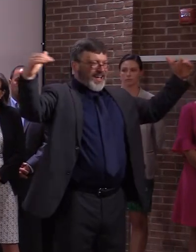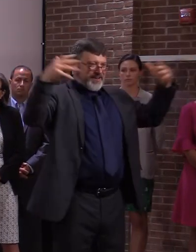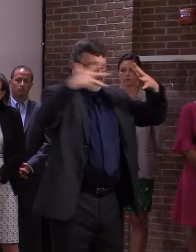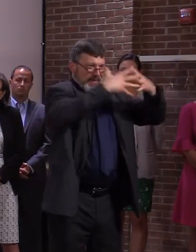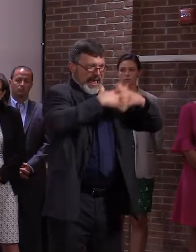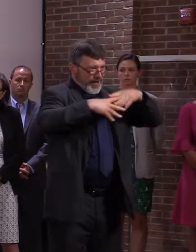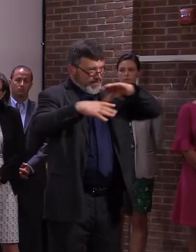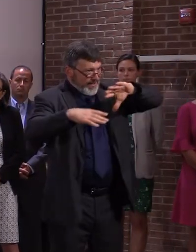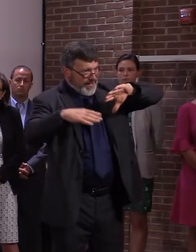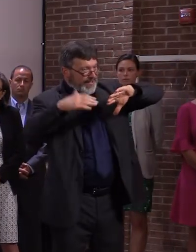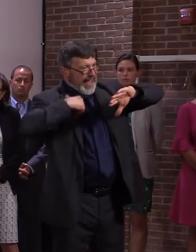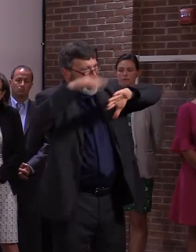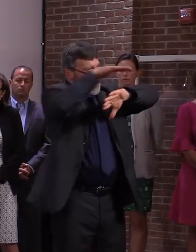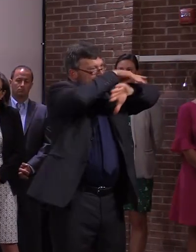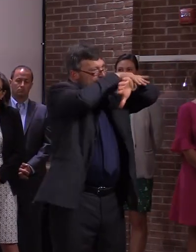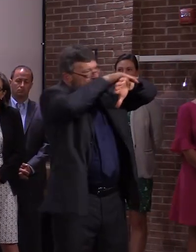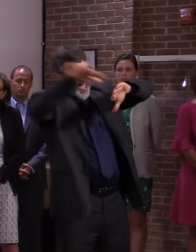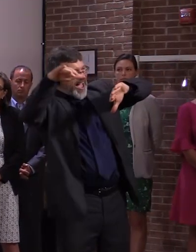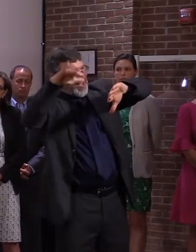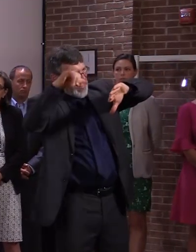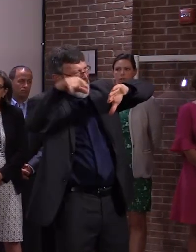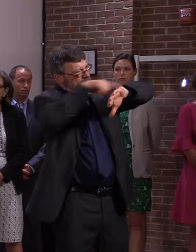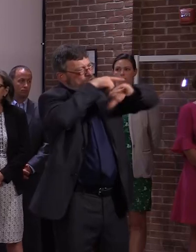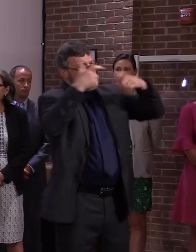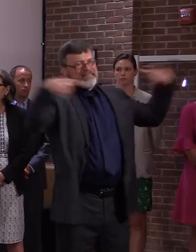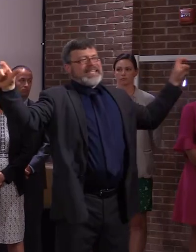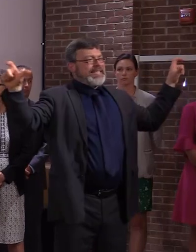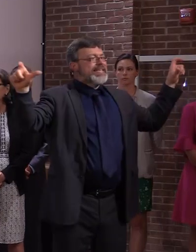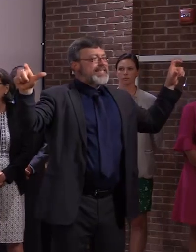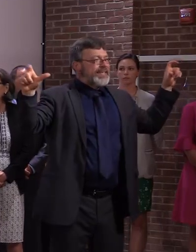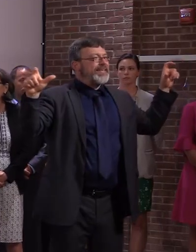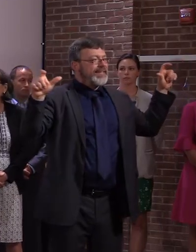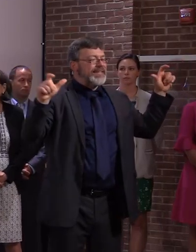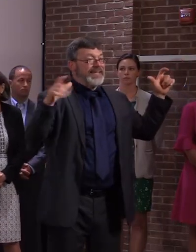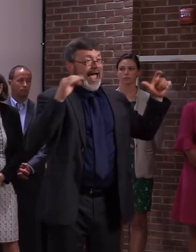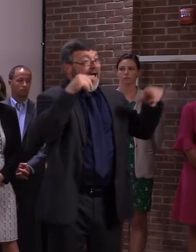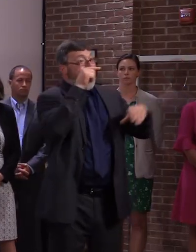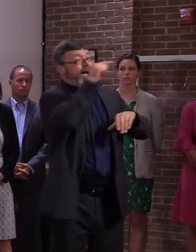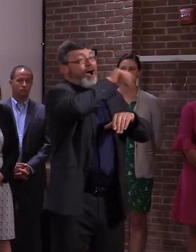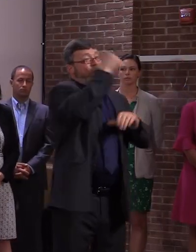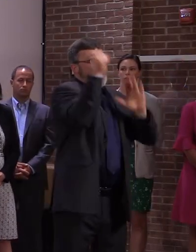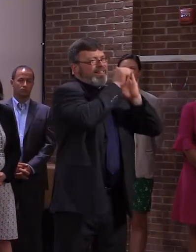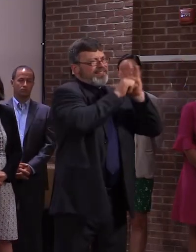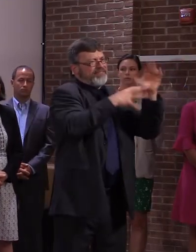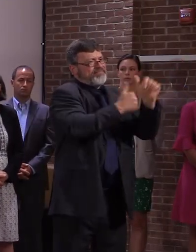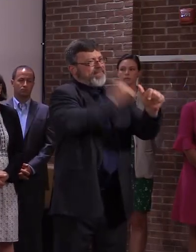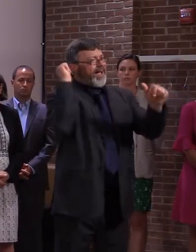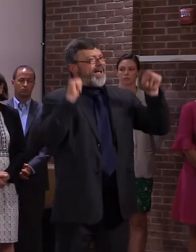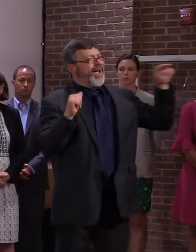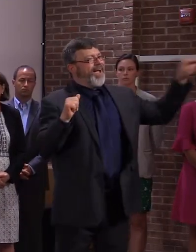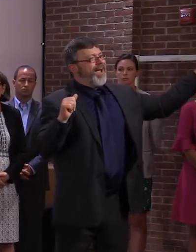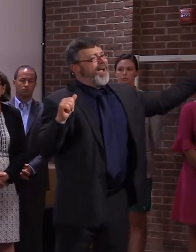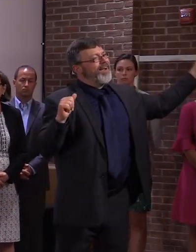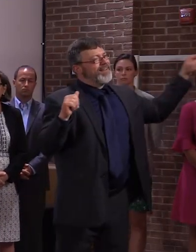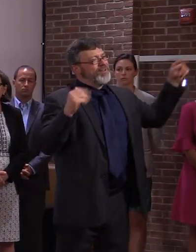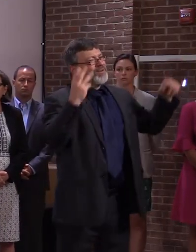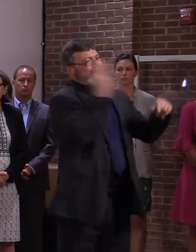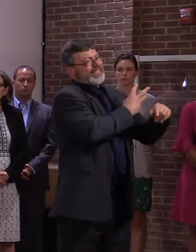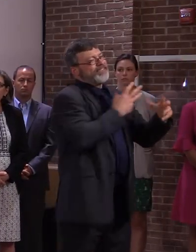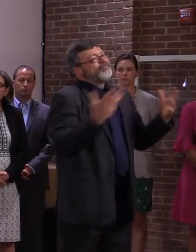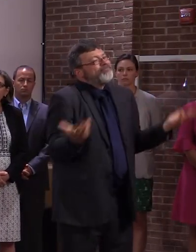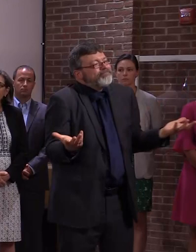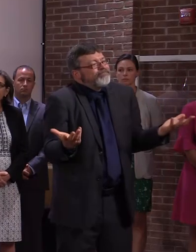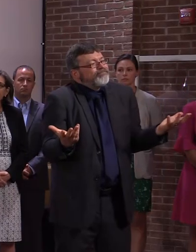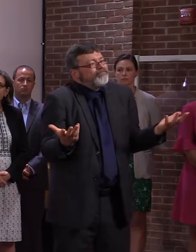that haven't accomplished what we have. And so once you open the border, it means the border is open